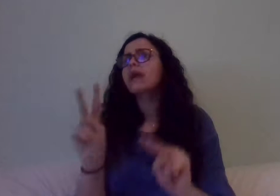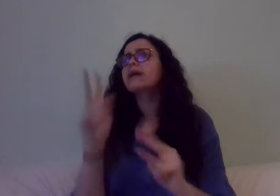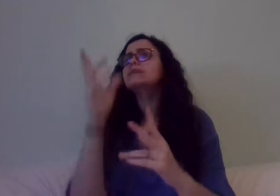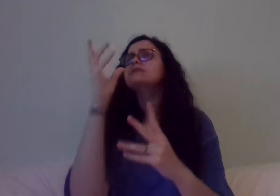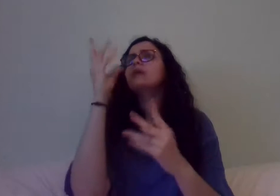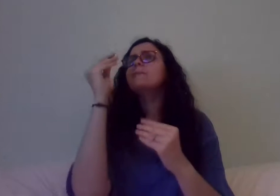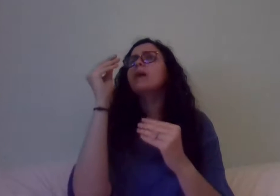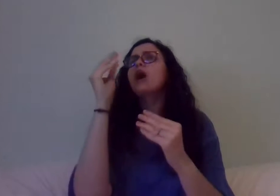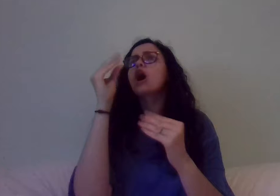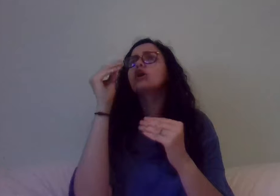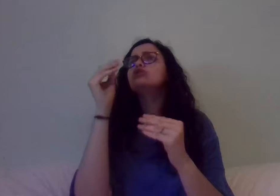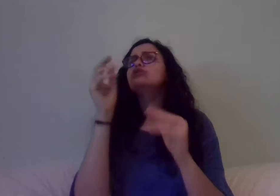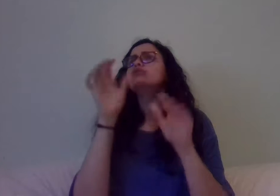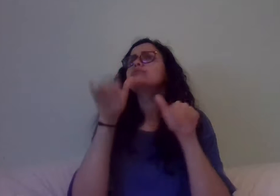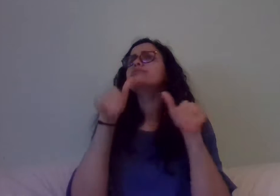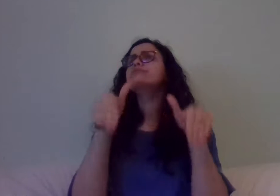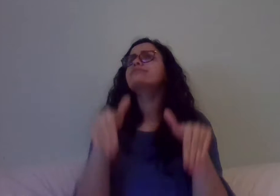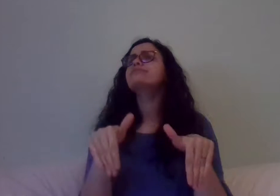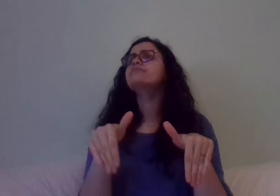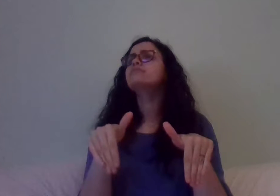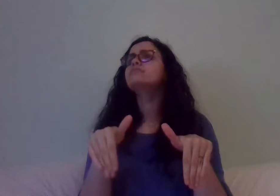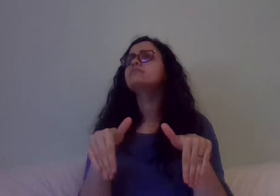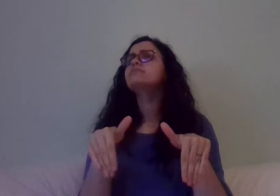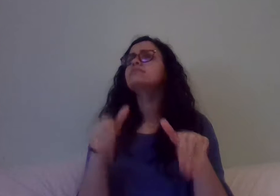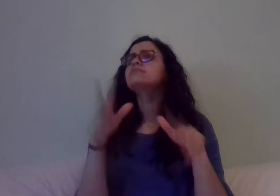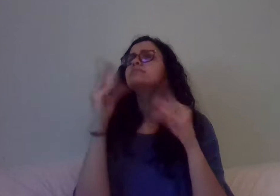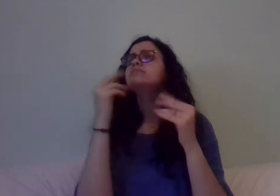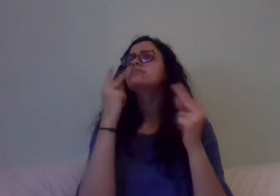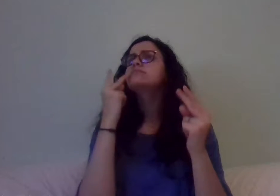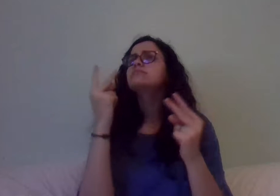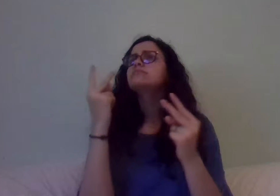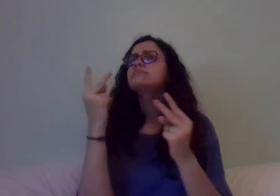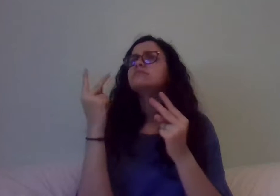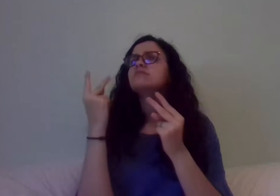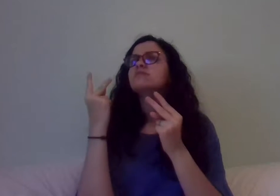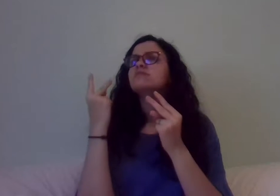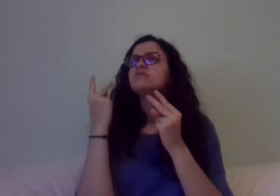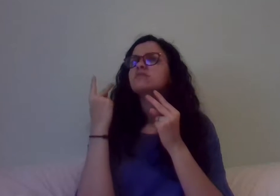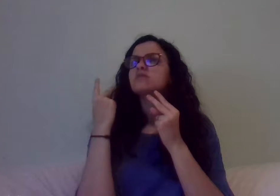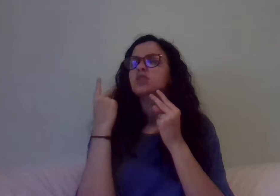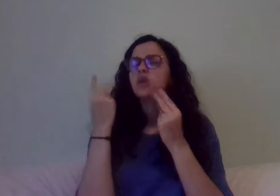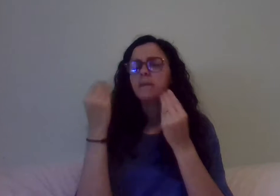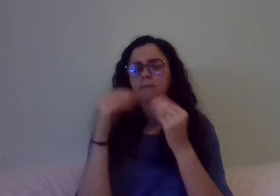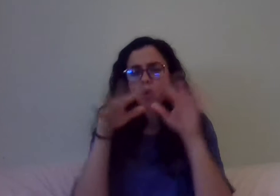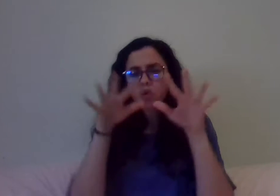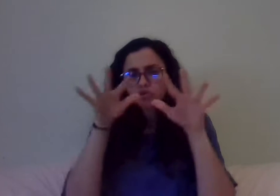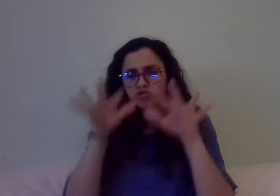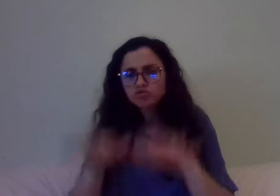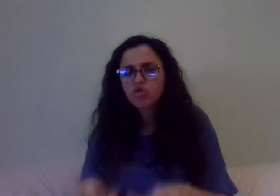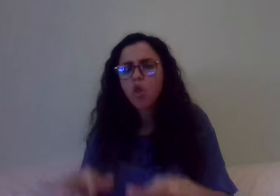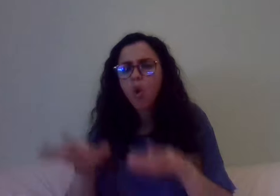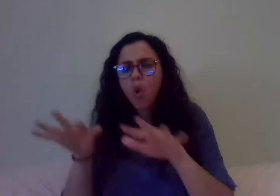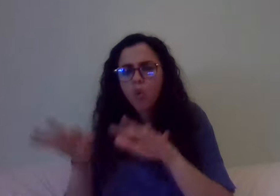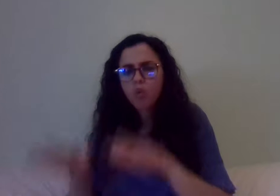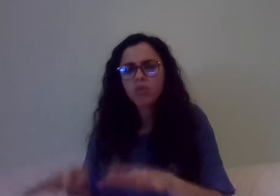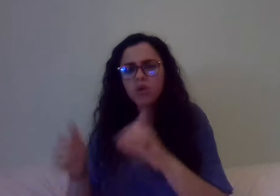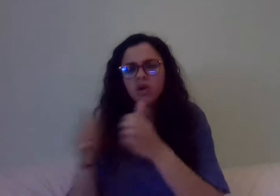to recollect the kind of slower pace of the South, whereas when we get to the North, there's a certain hustle and